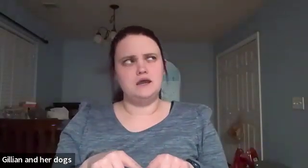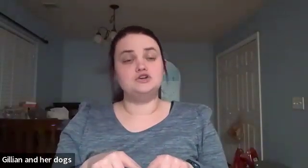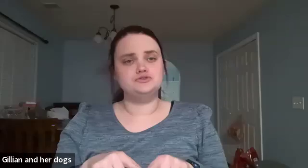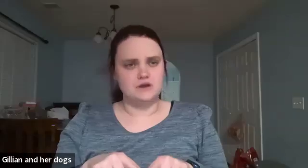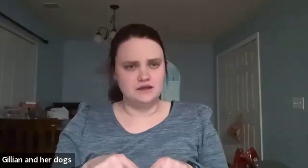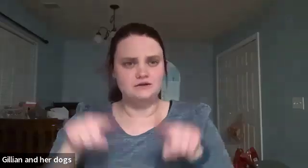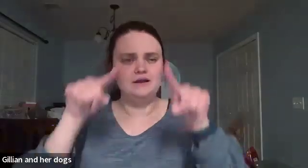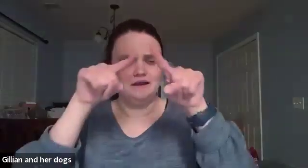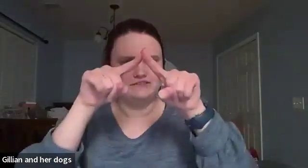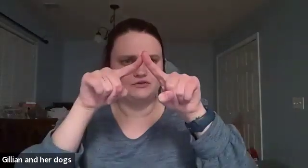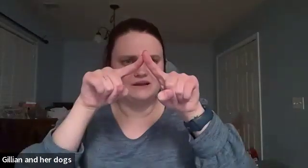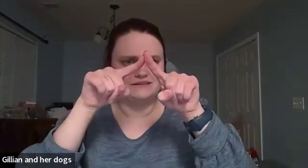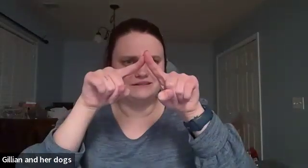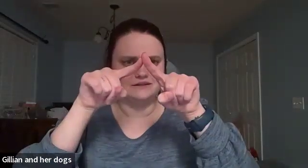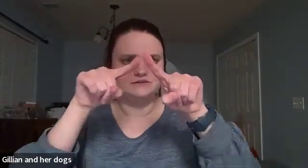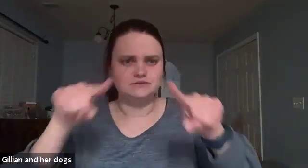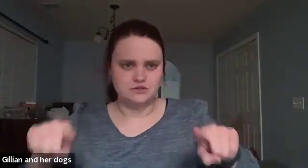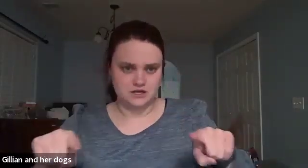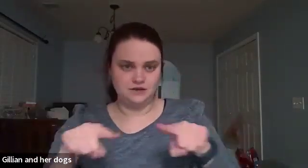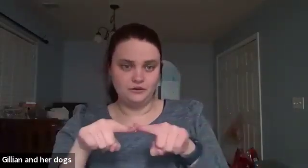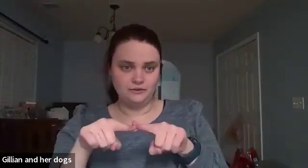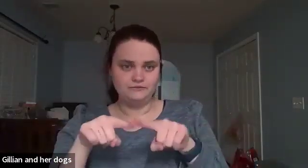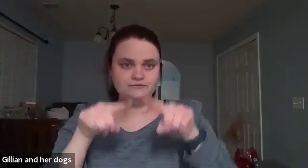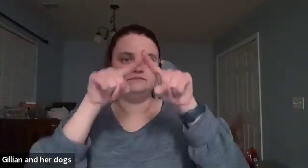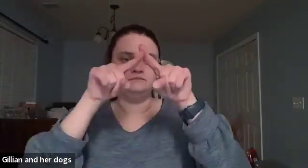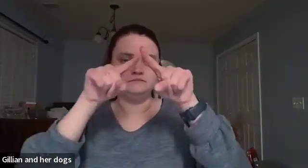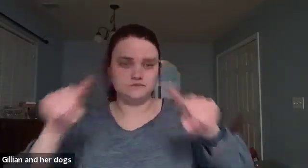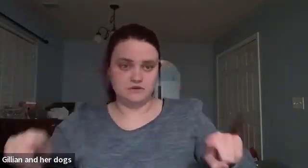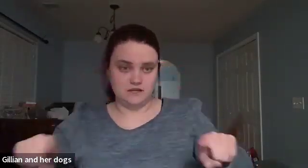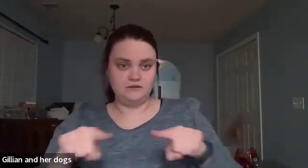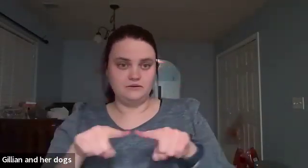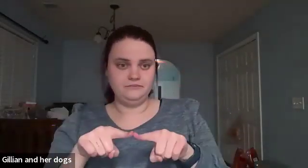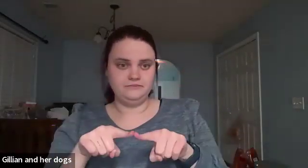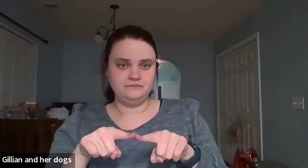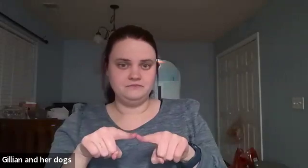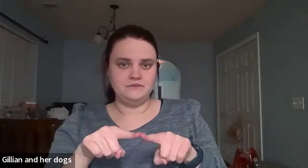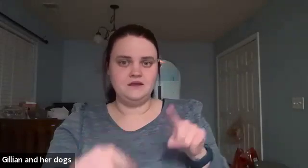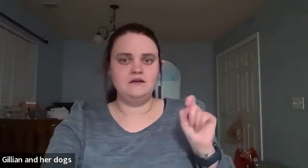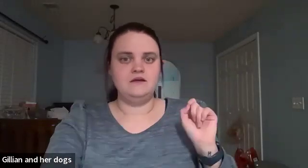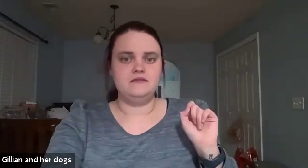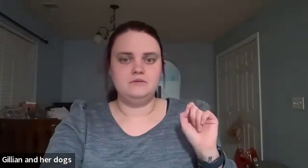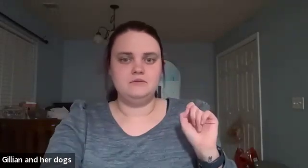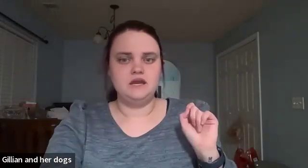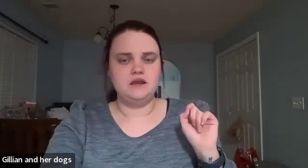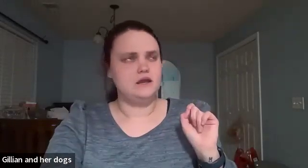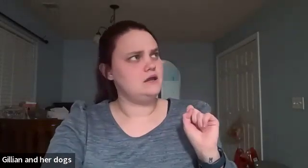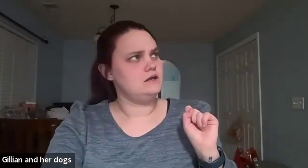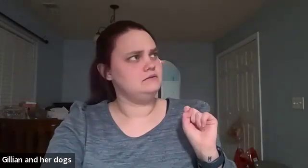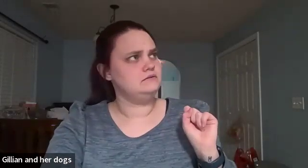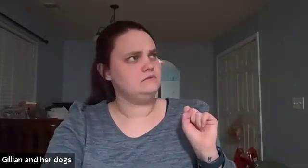had triangle. I have to go through my list again. Triangle, triangle. Then we had,